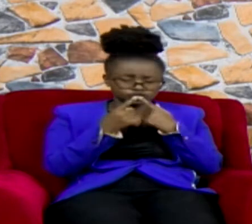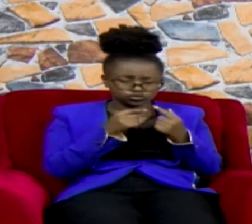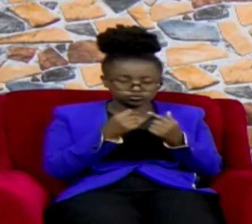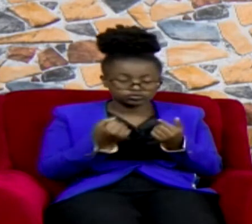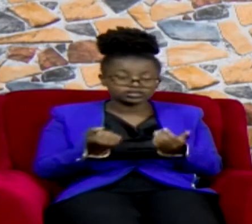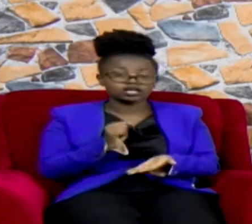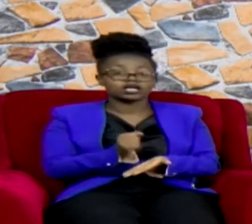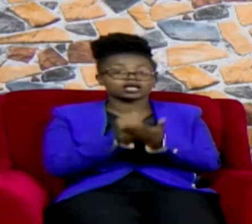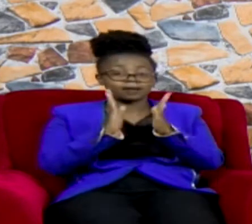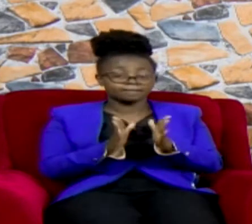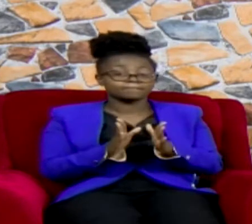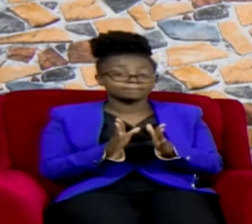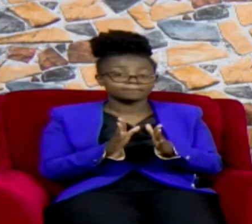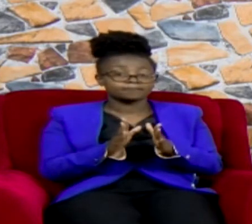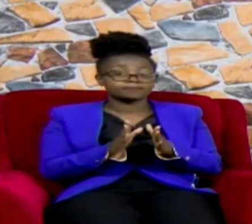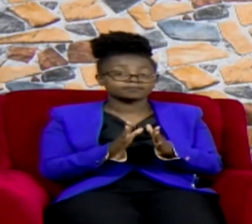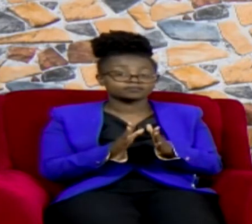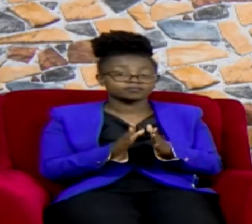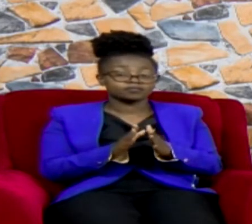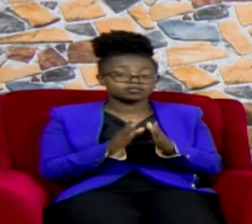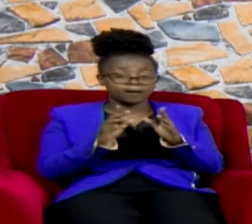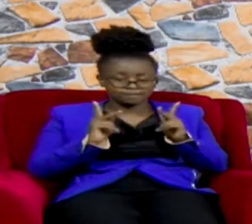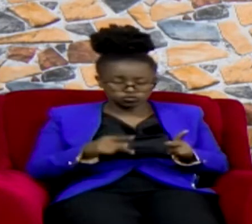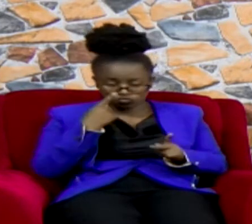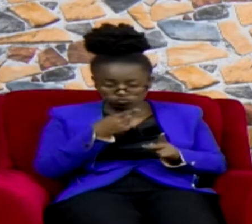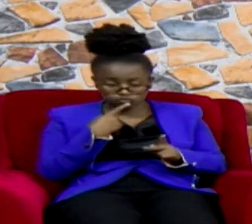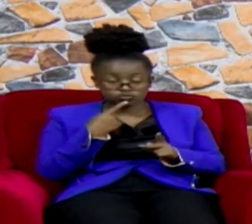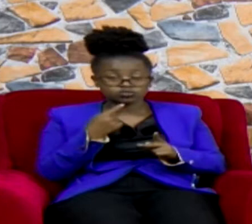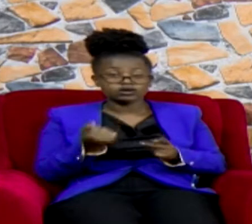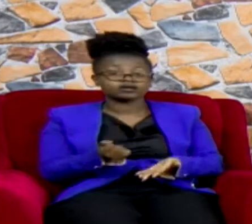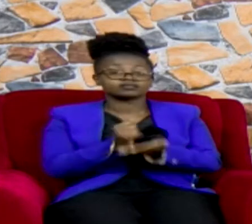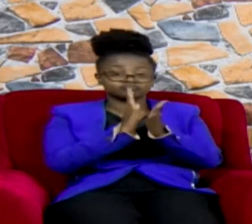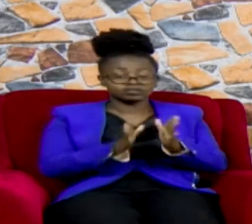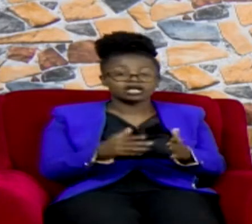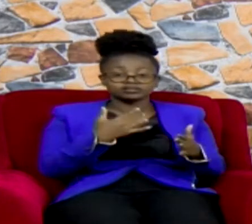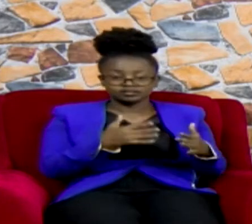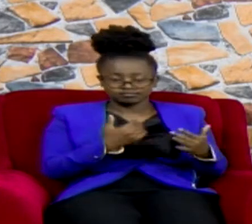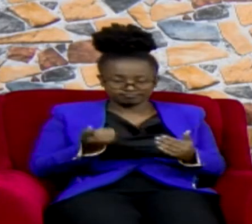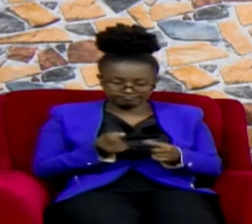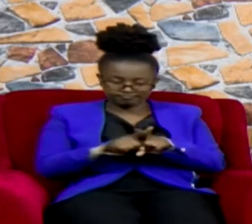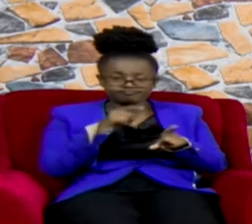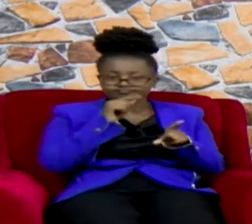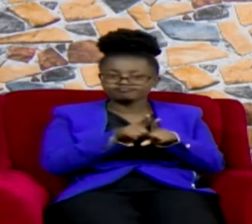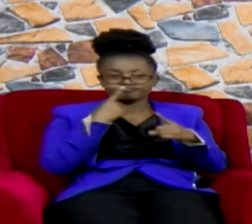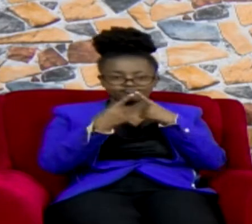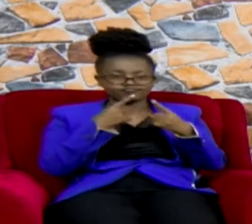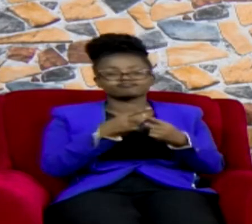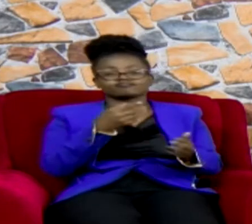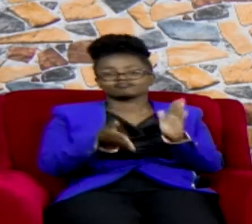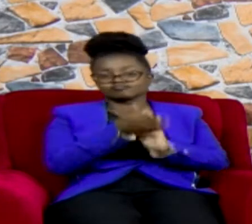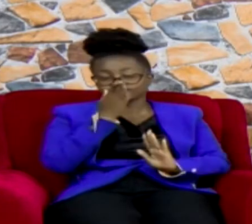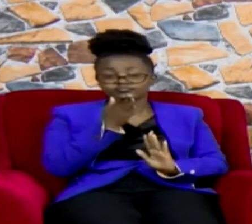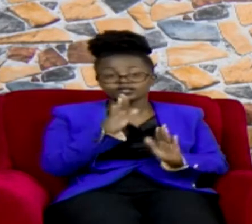Yes. Because out of those two, I think the one with the nanny will talk The about. nanny and the siblings. And the siblings, yes. Yeah. So it's